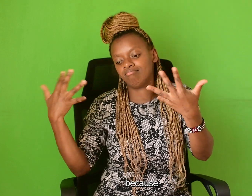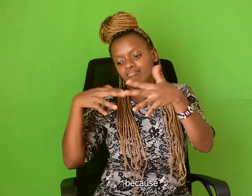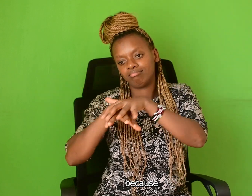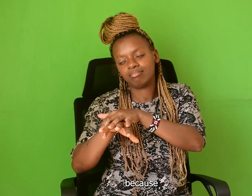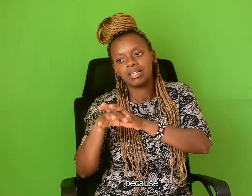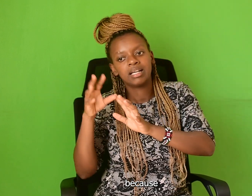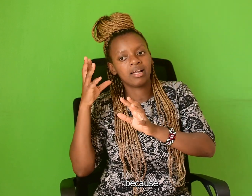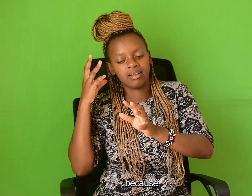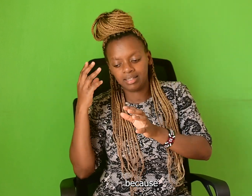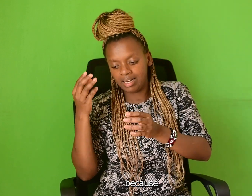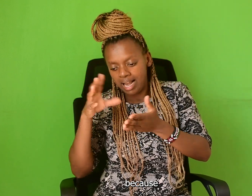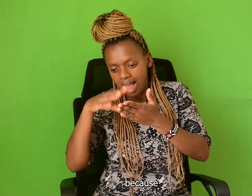because